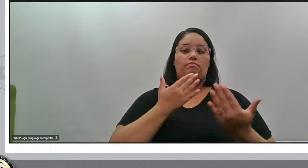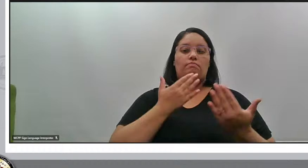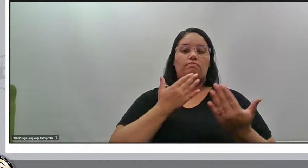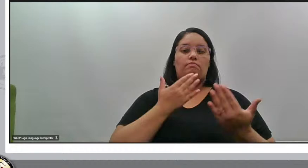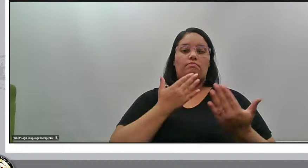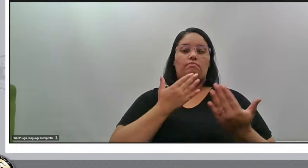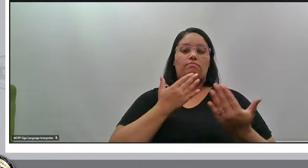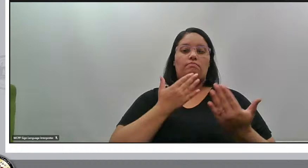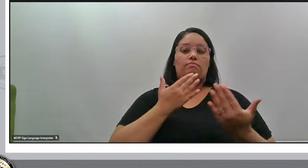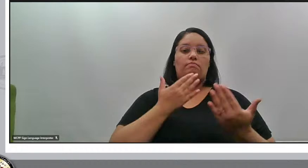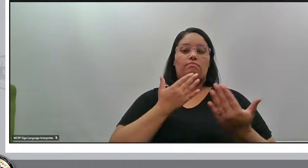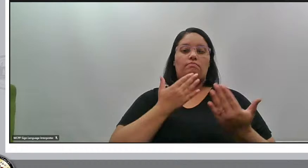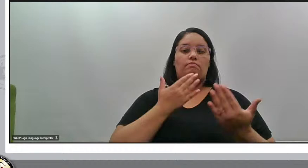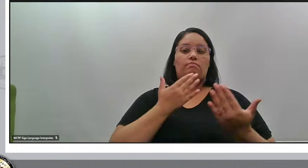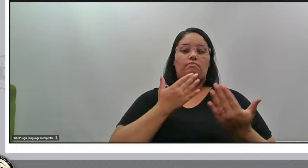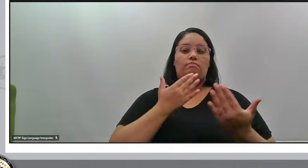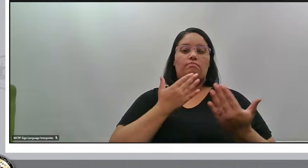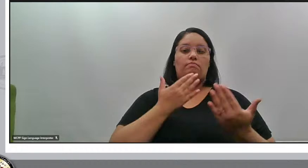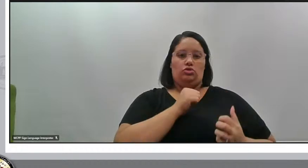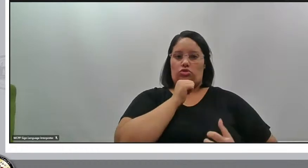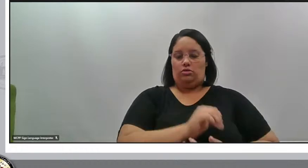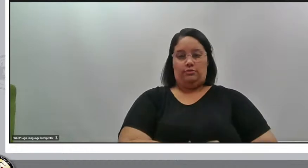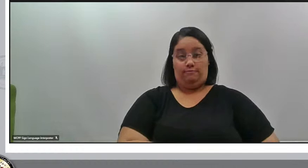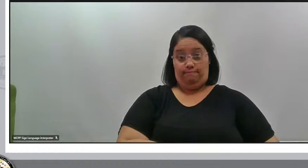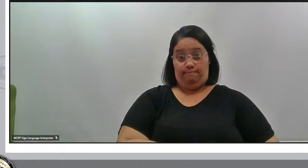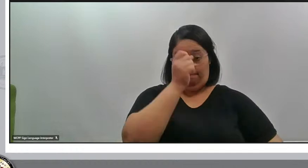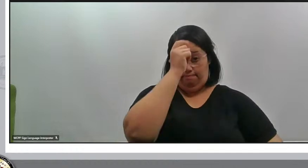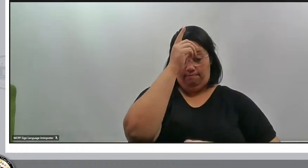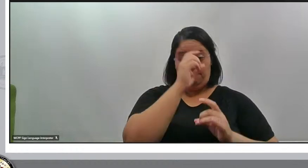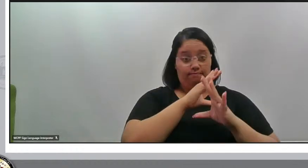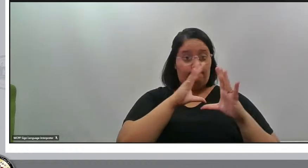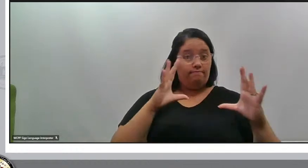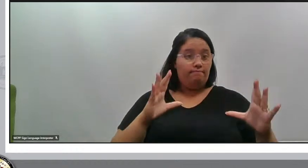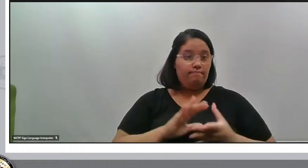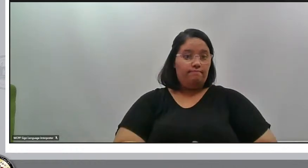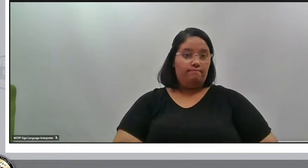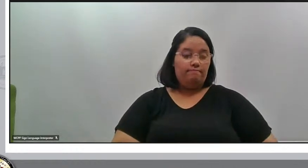of the institution's budget. Did I understand correctly?